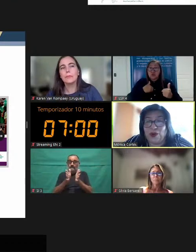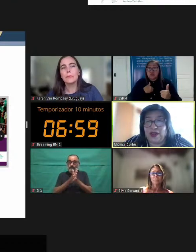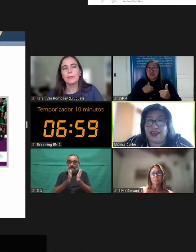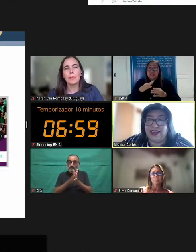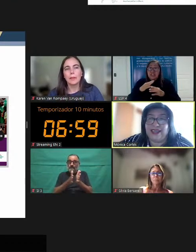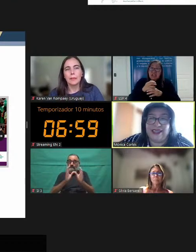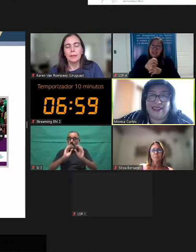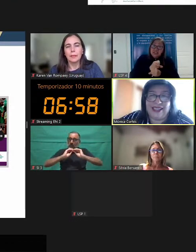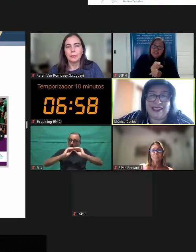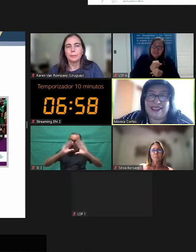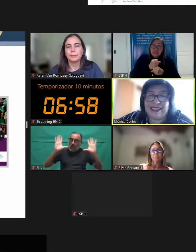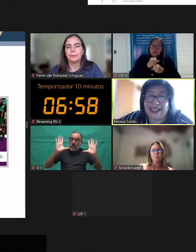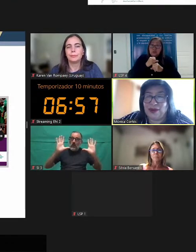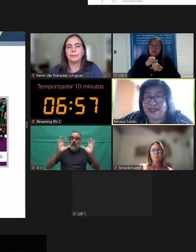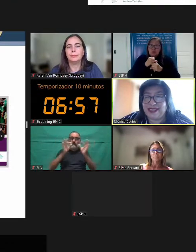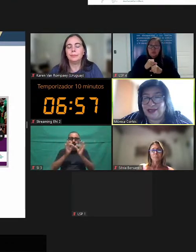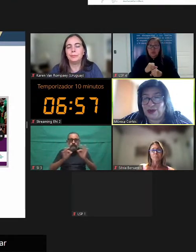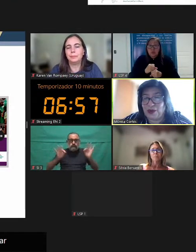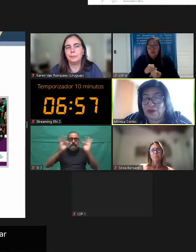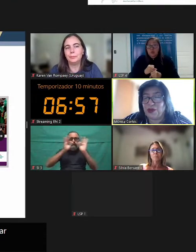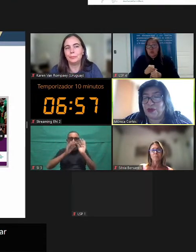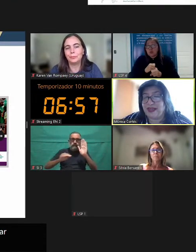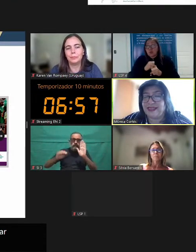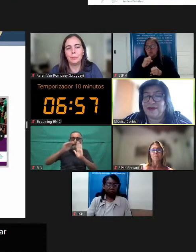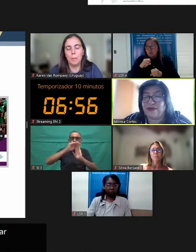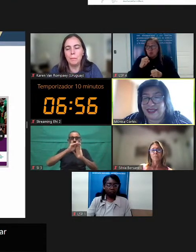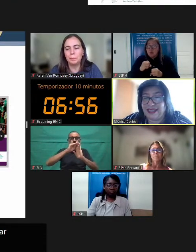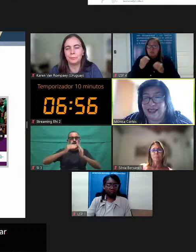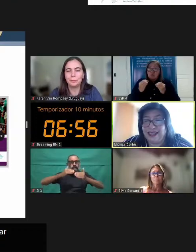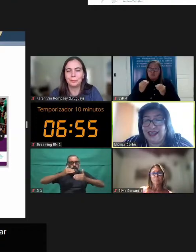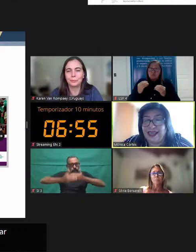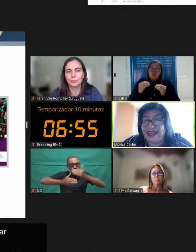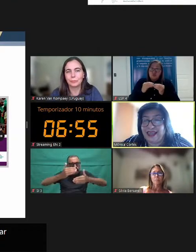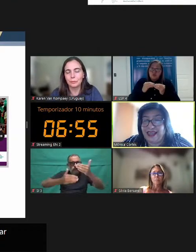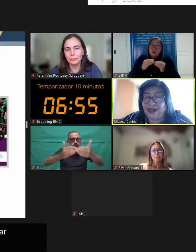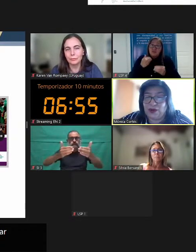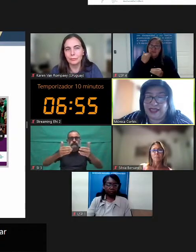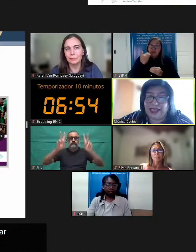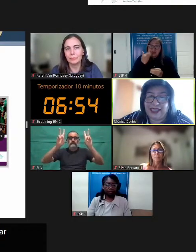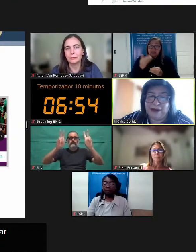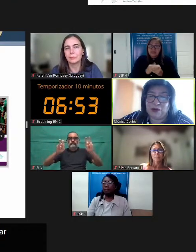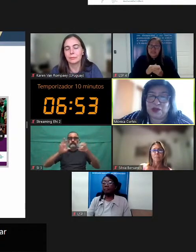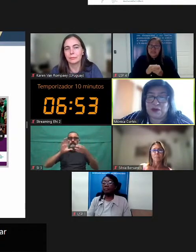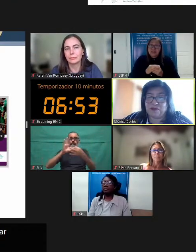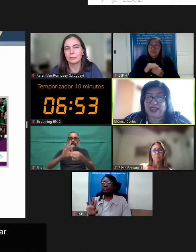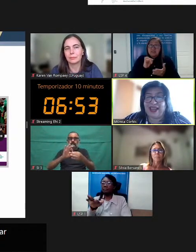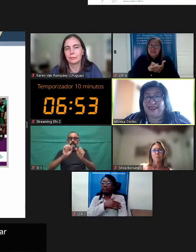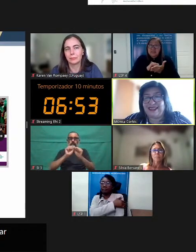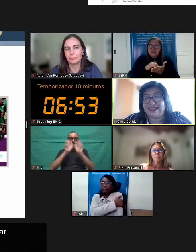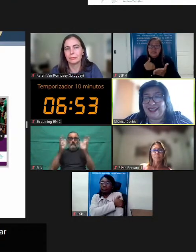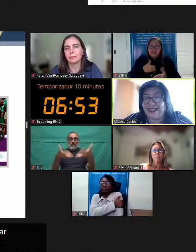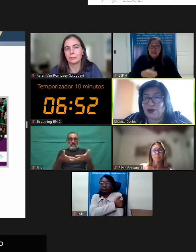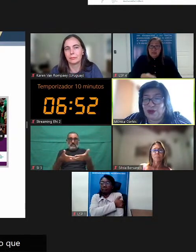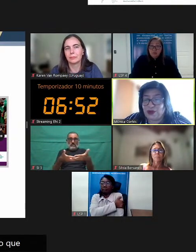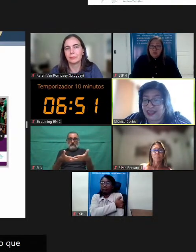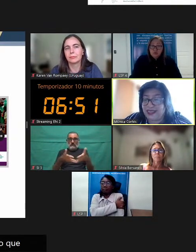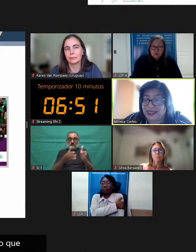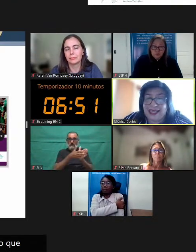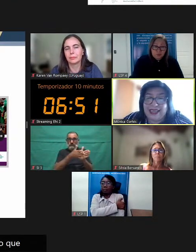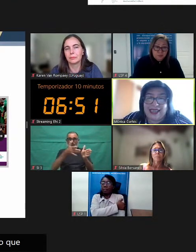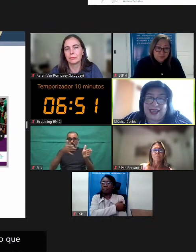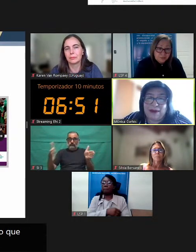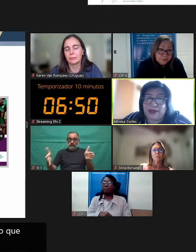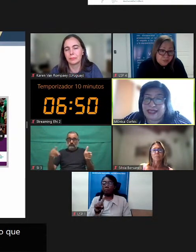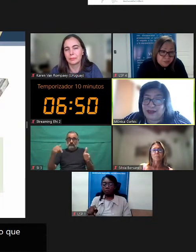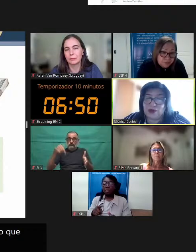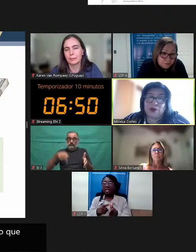pandemic has kept us here and we need to make things easier now than what we had